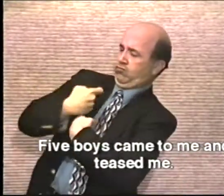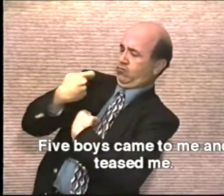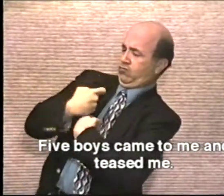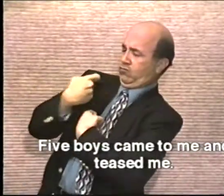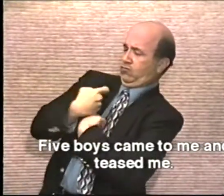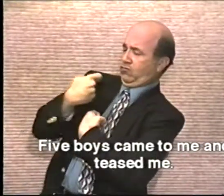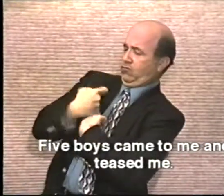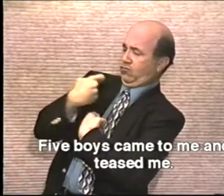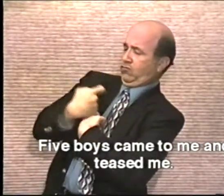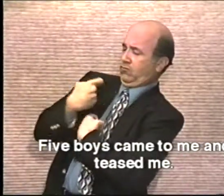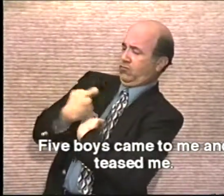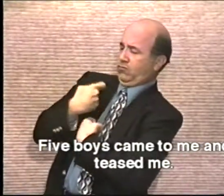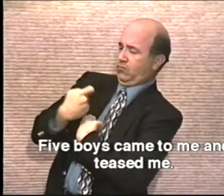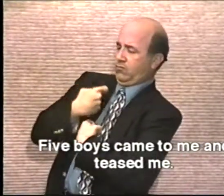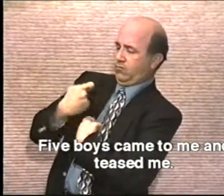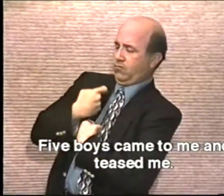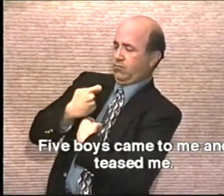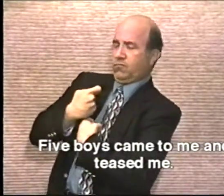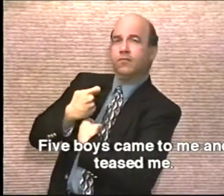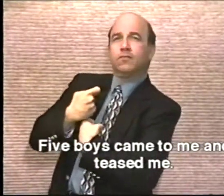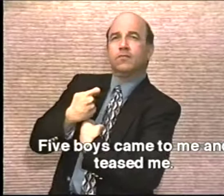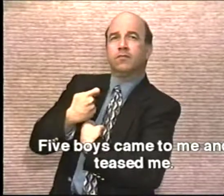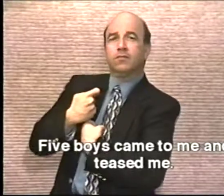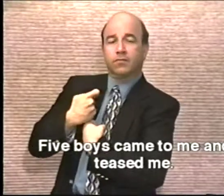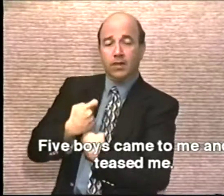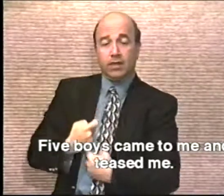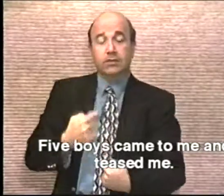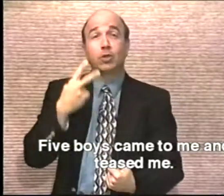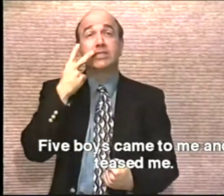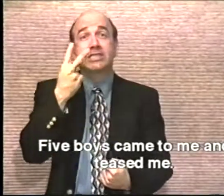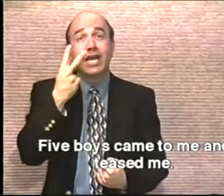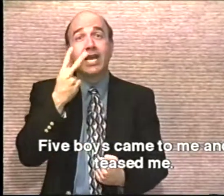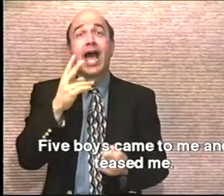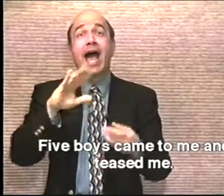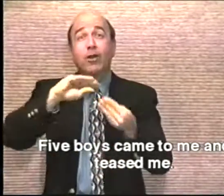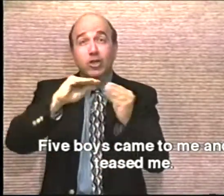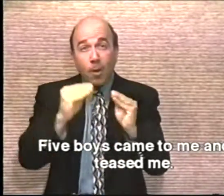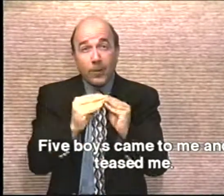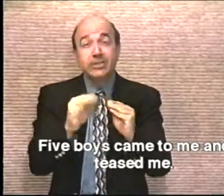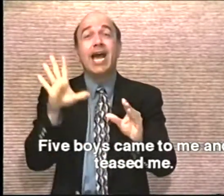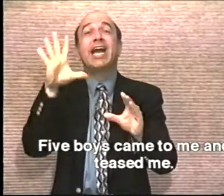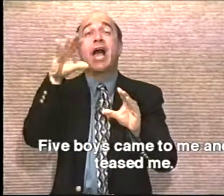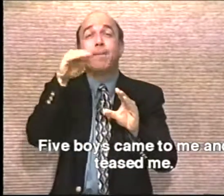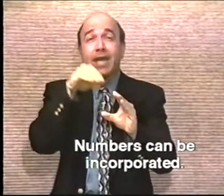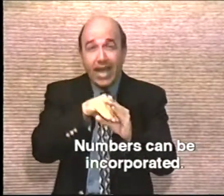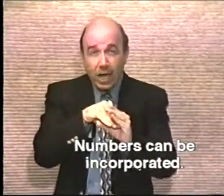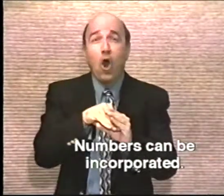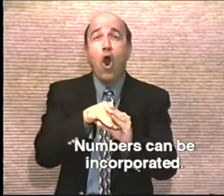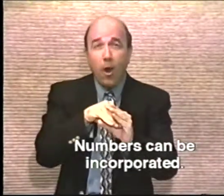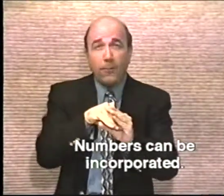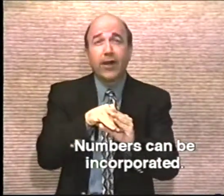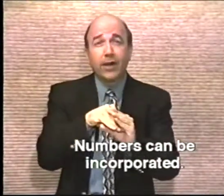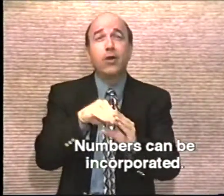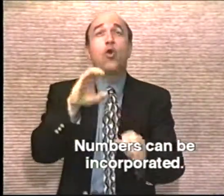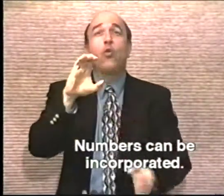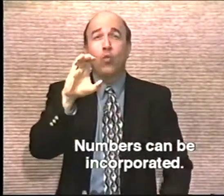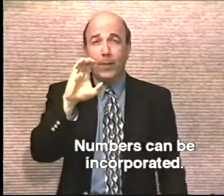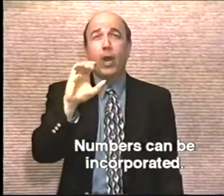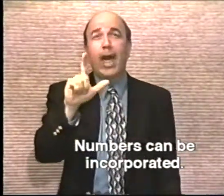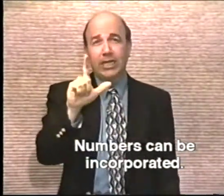So you see how number can be incorporated with